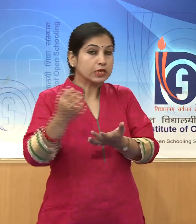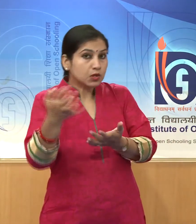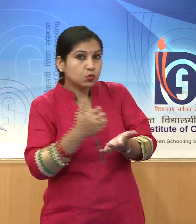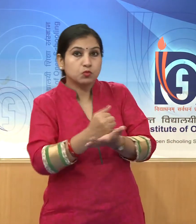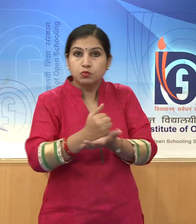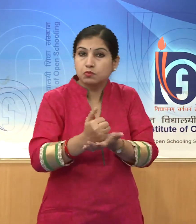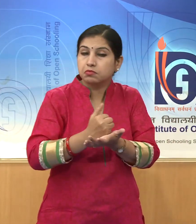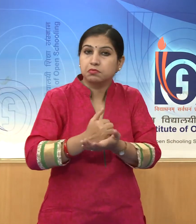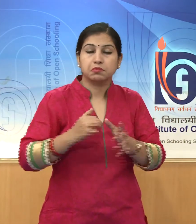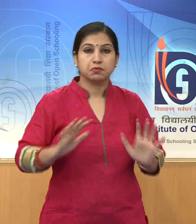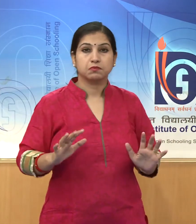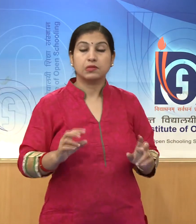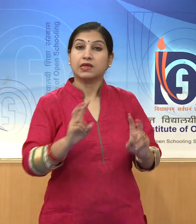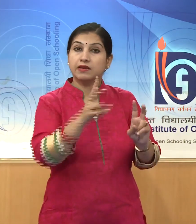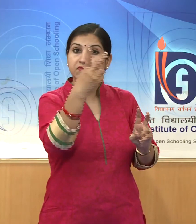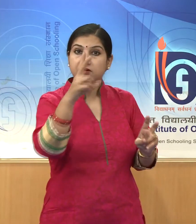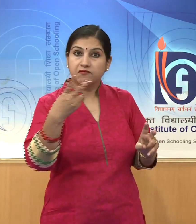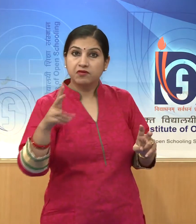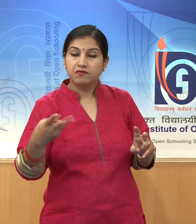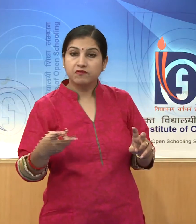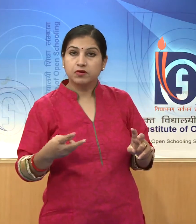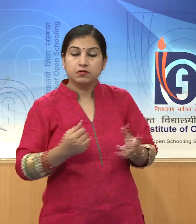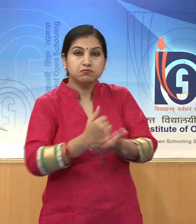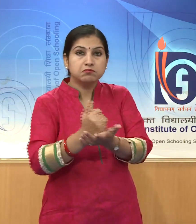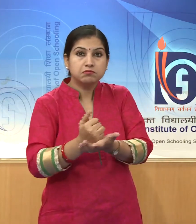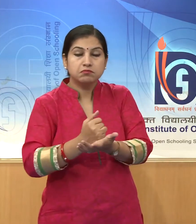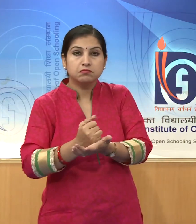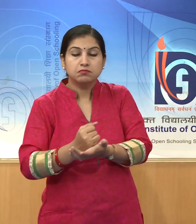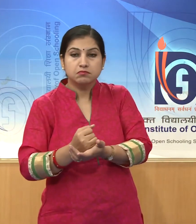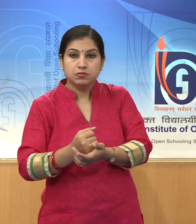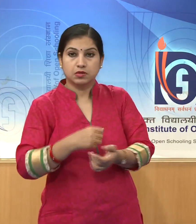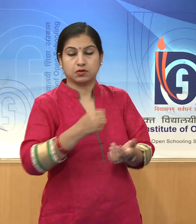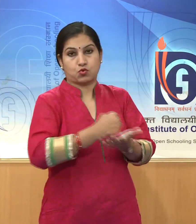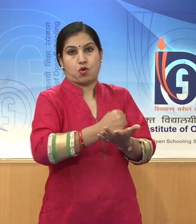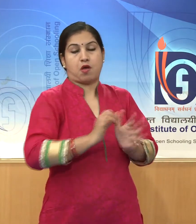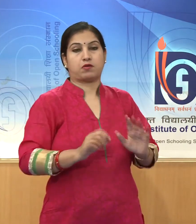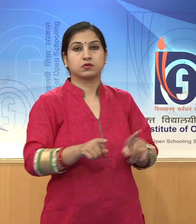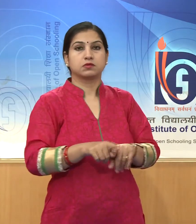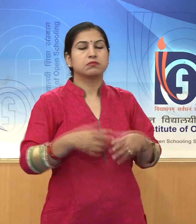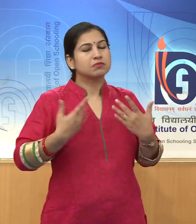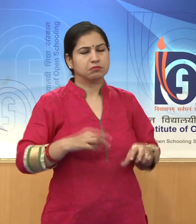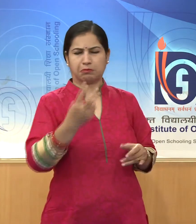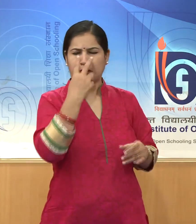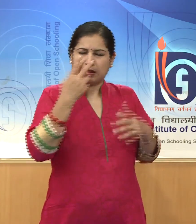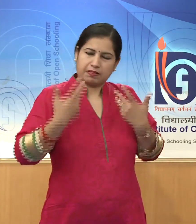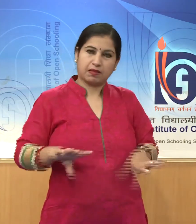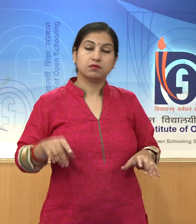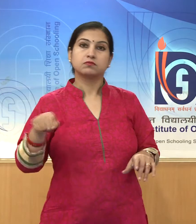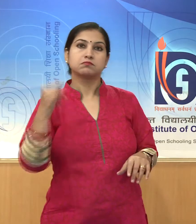experimented with different mediums. In spite of his blindness, he